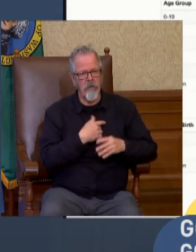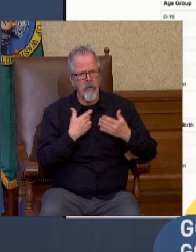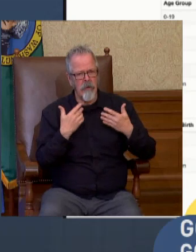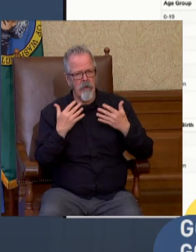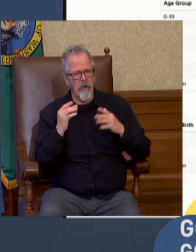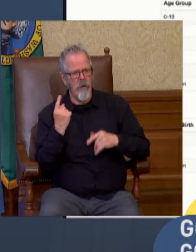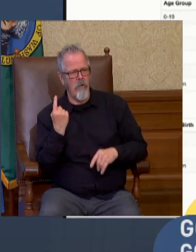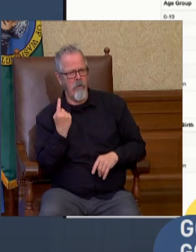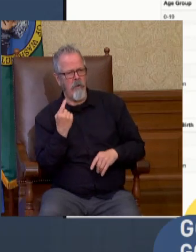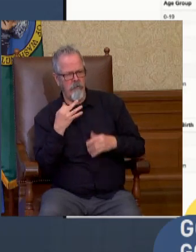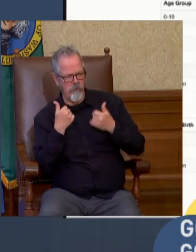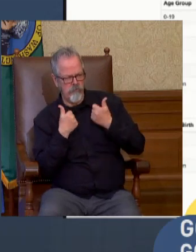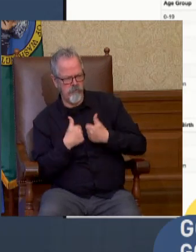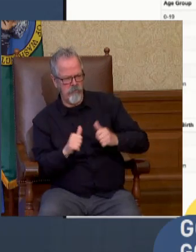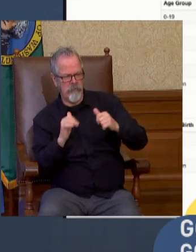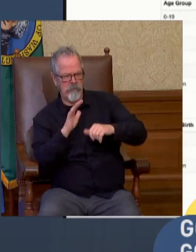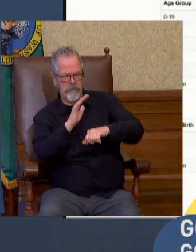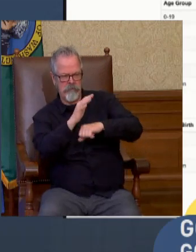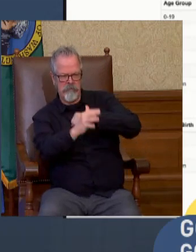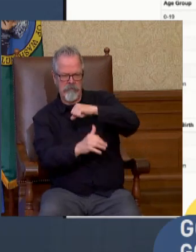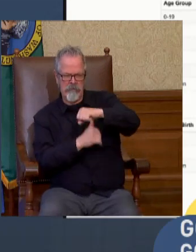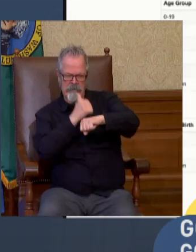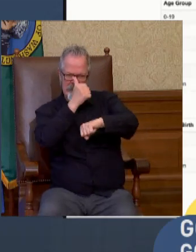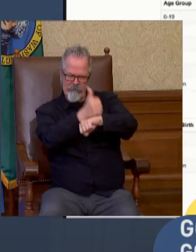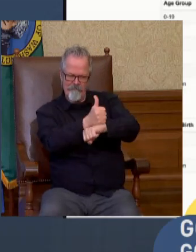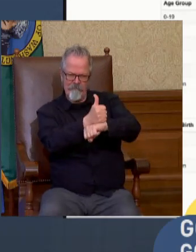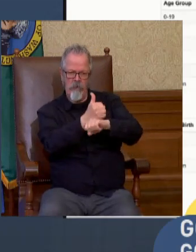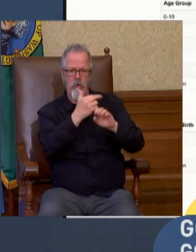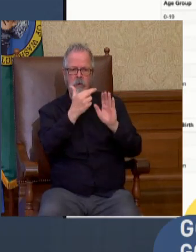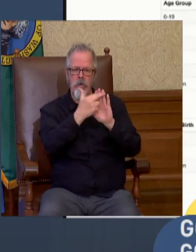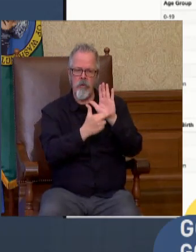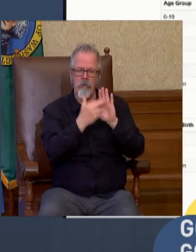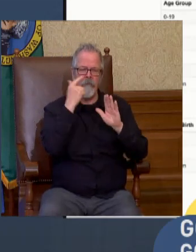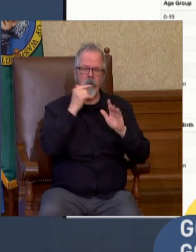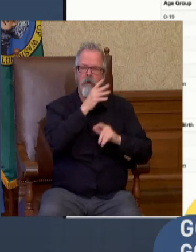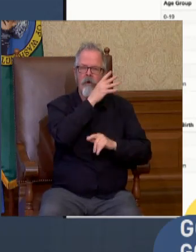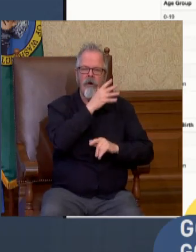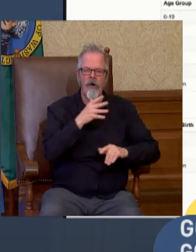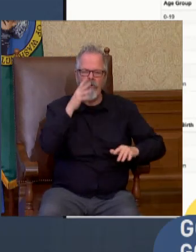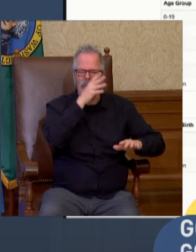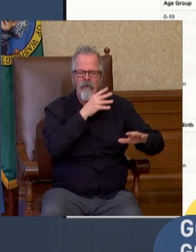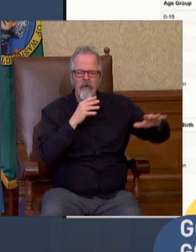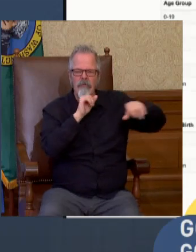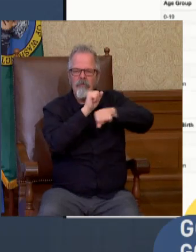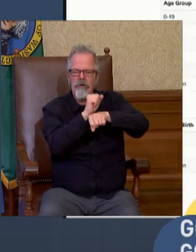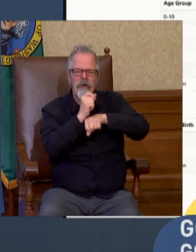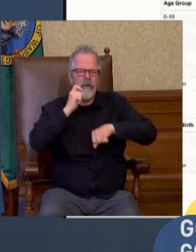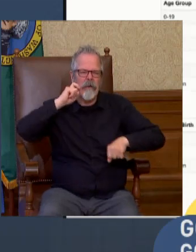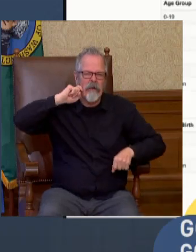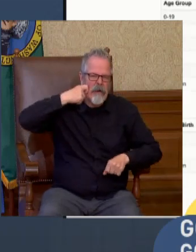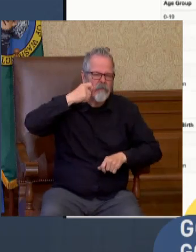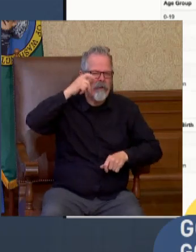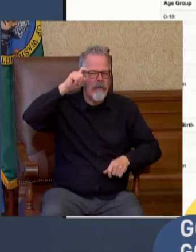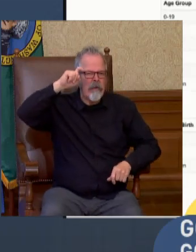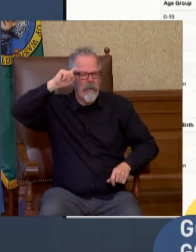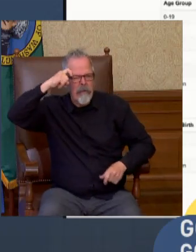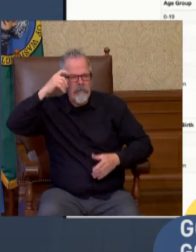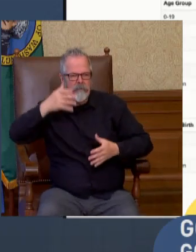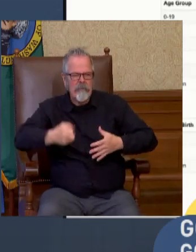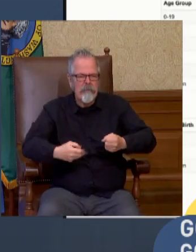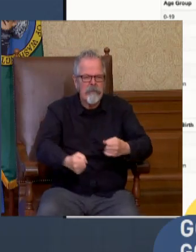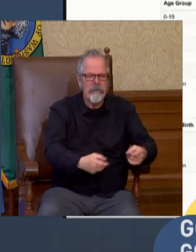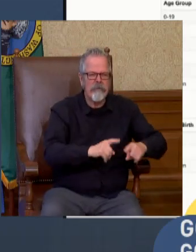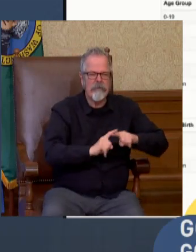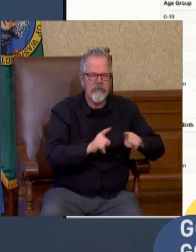hygiene so that folks to reduce the risk. And testing is obviously very important as well, so that when we have folks that